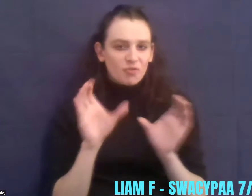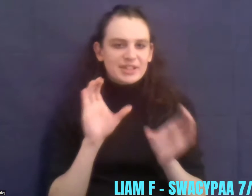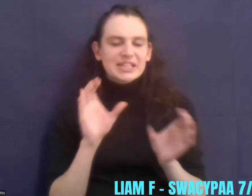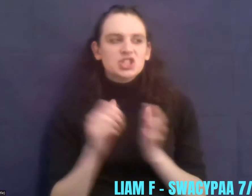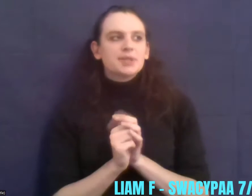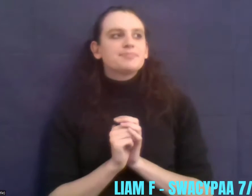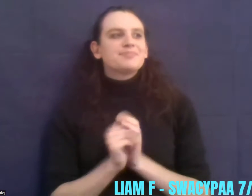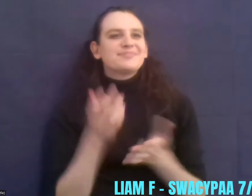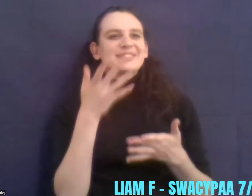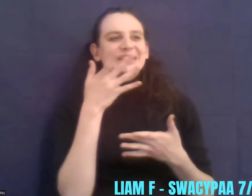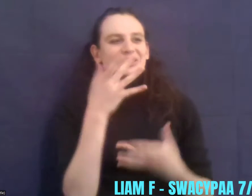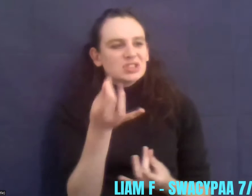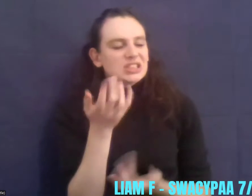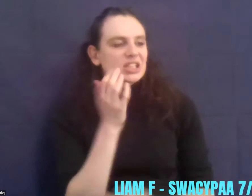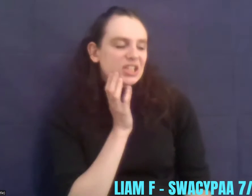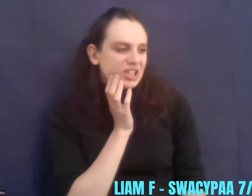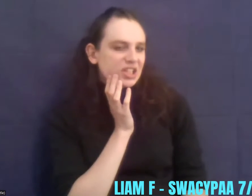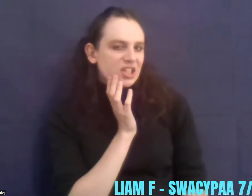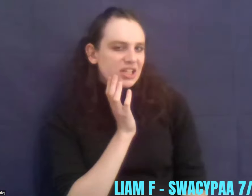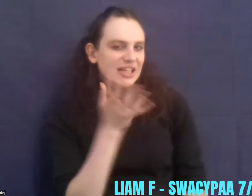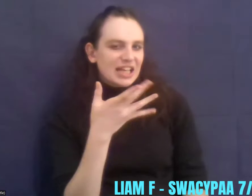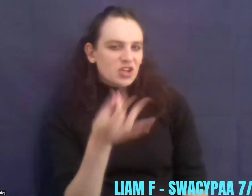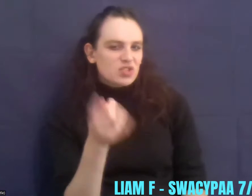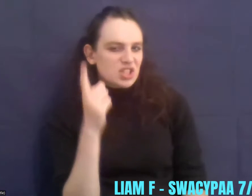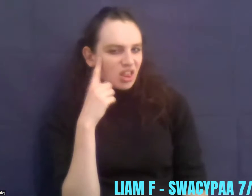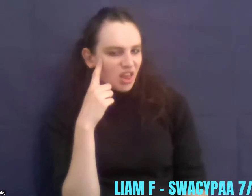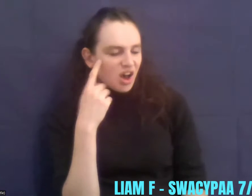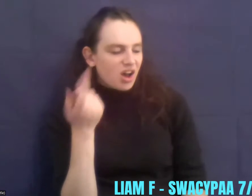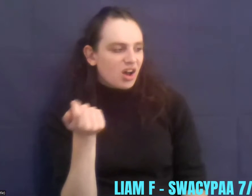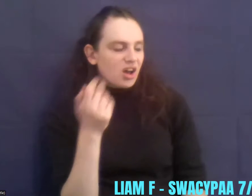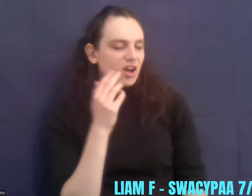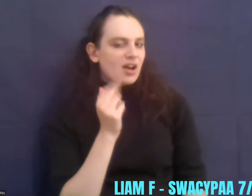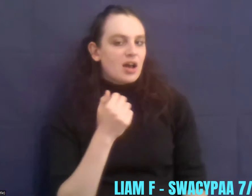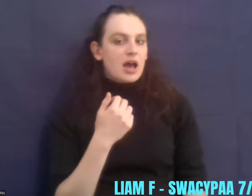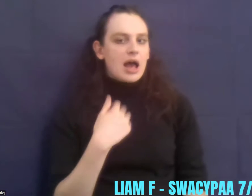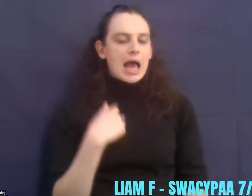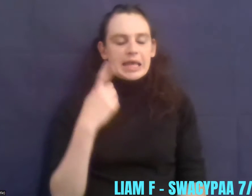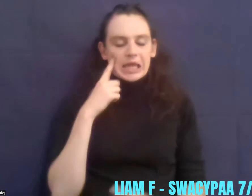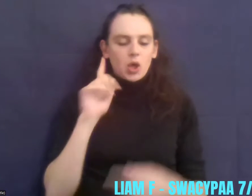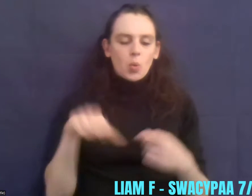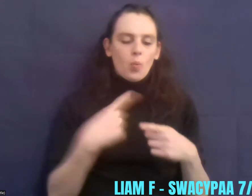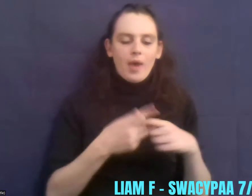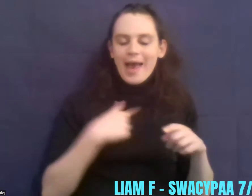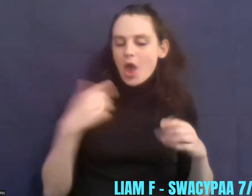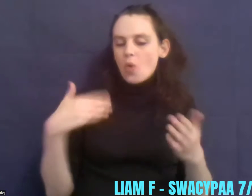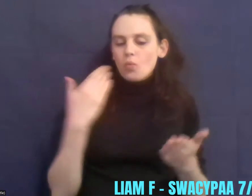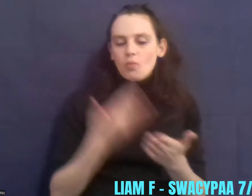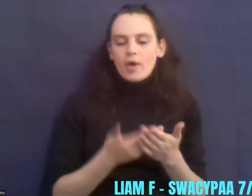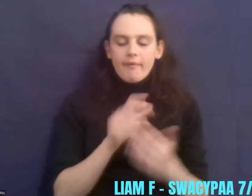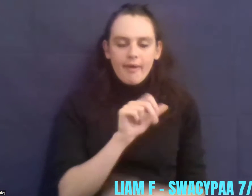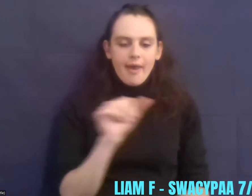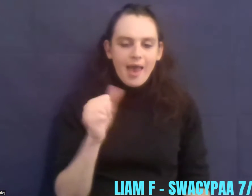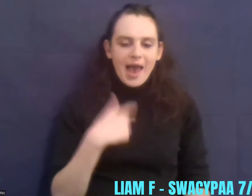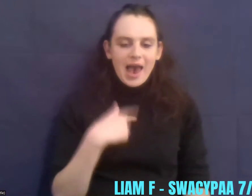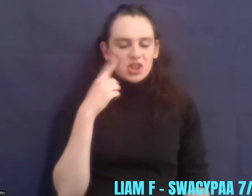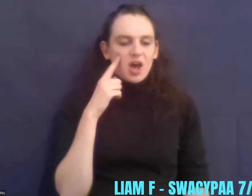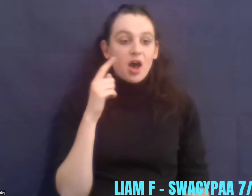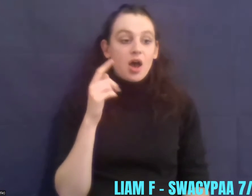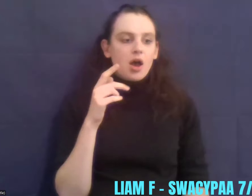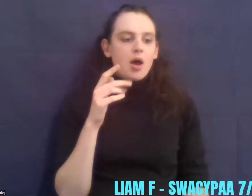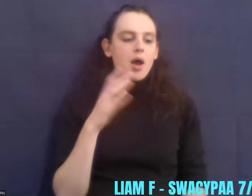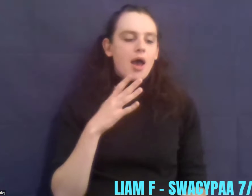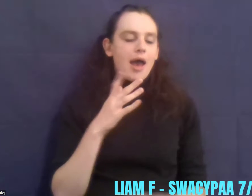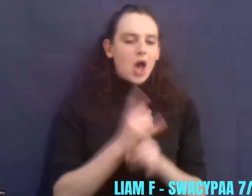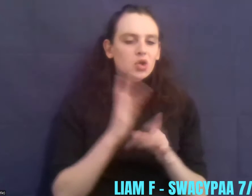interesting of a thought because it doesn't I think when I came into the rooms, I thought an alcoholic was somebody like my uncle who